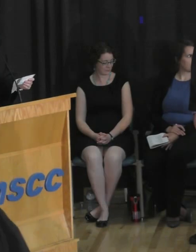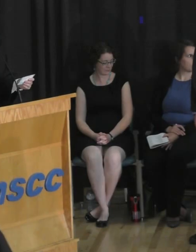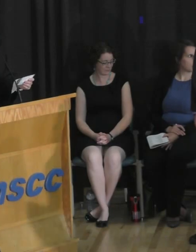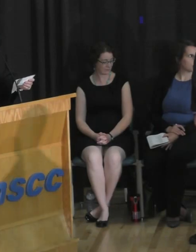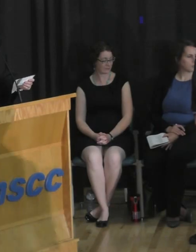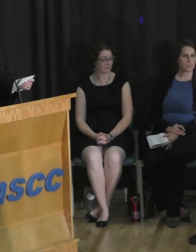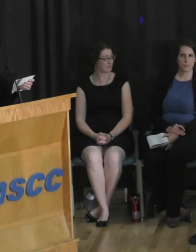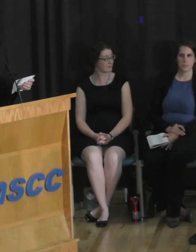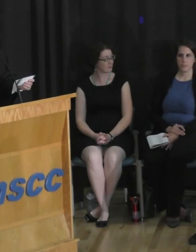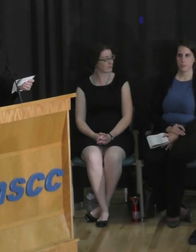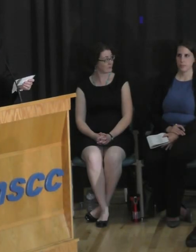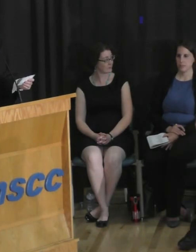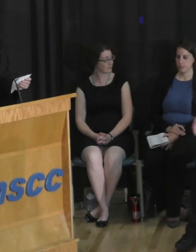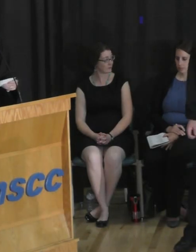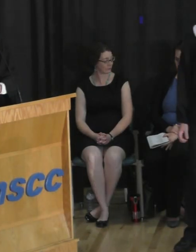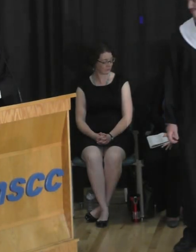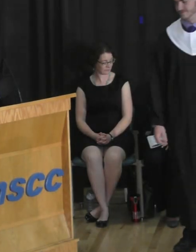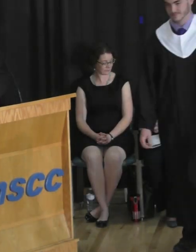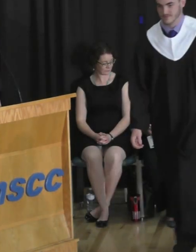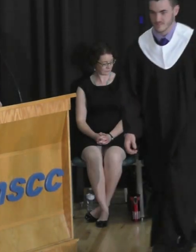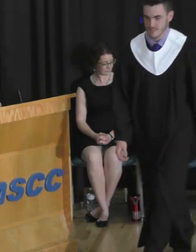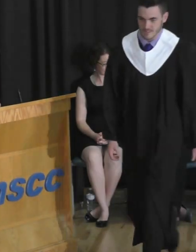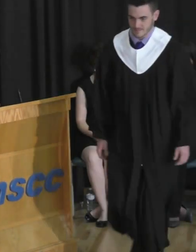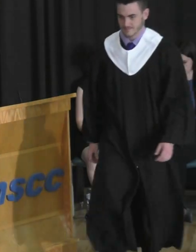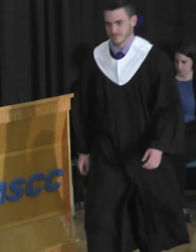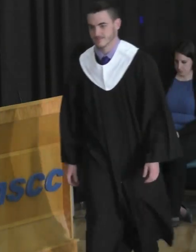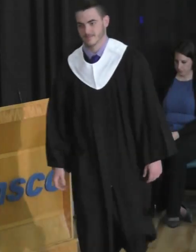Jonathan Thompson, honors.